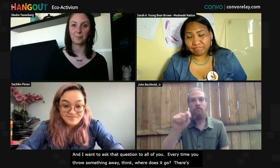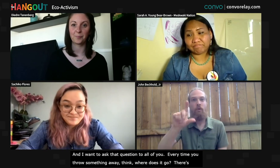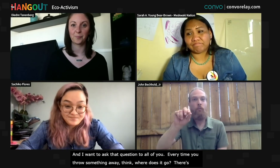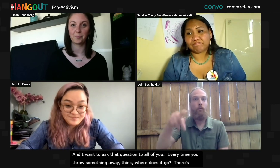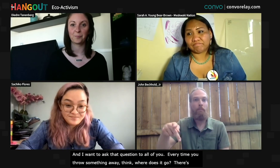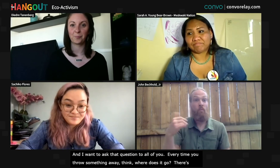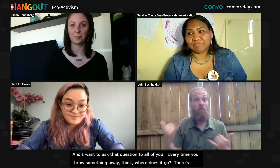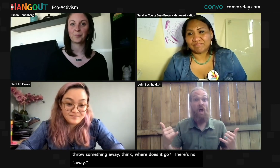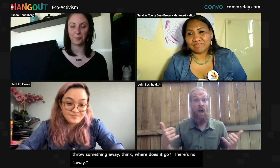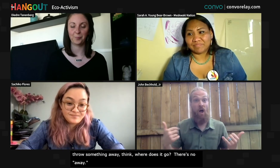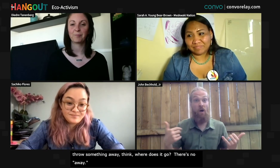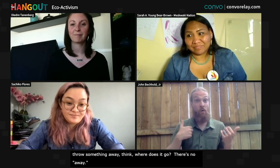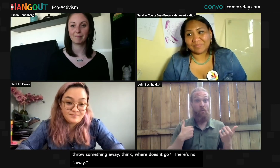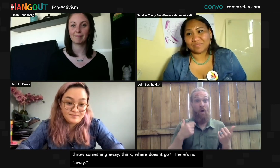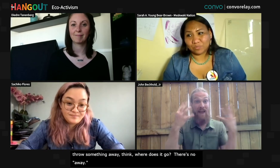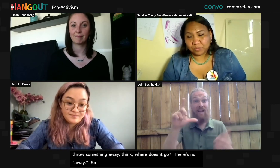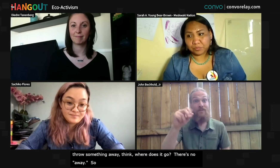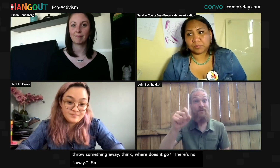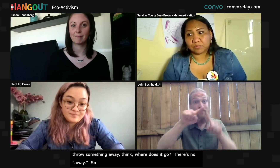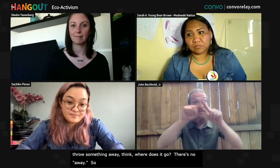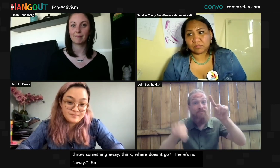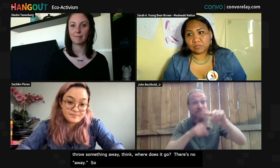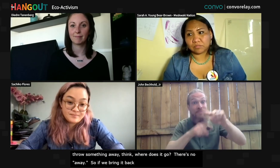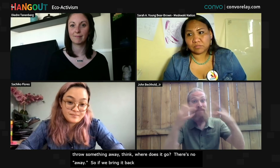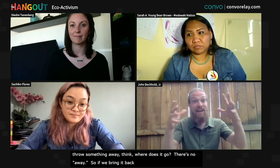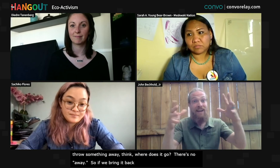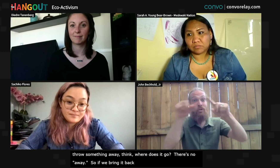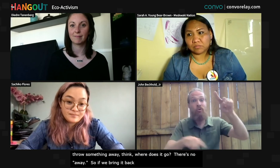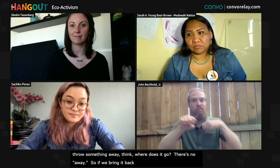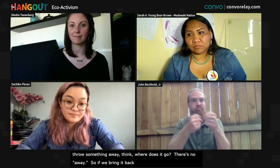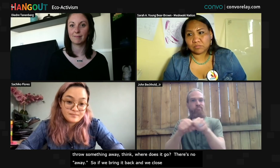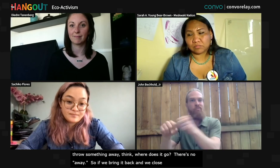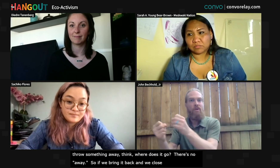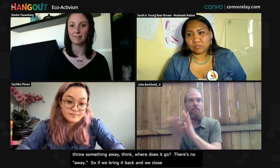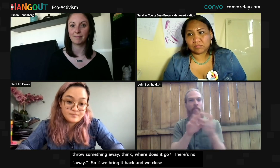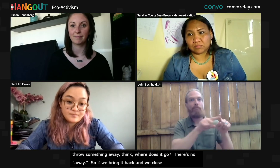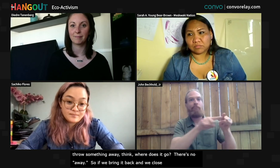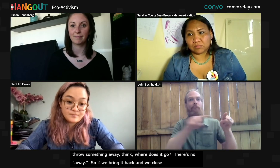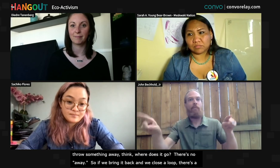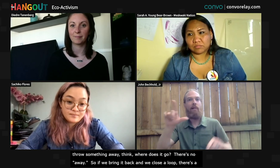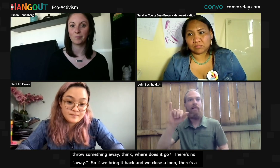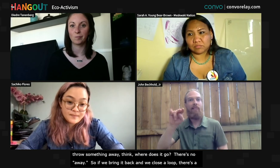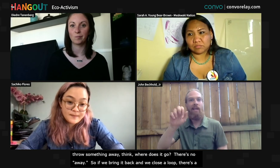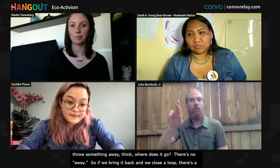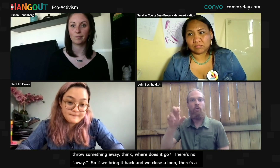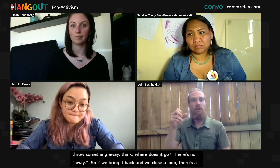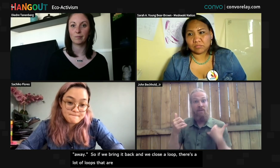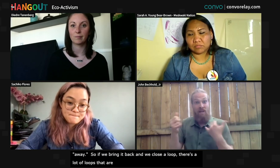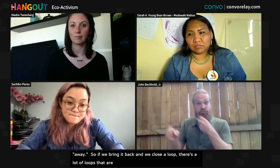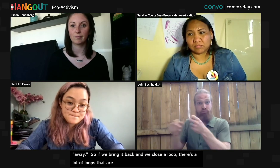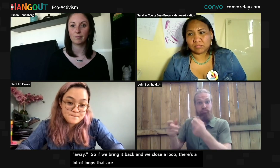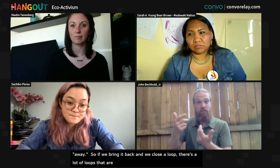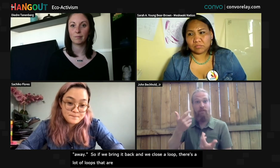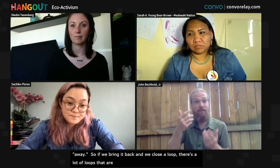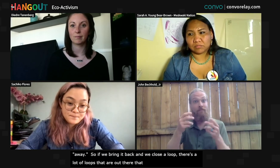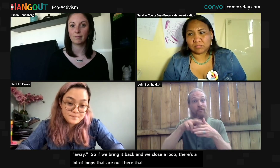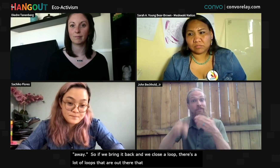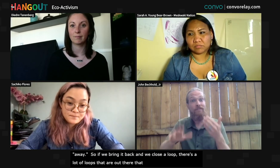So if we bring it back and we close a loop, there's a lot of loops that are out there that are all broken, and it becomes linear